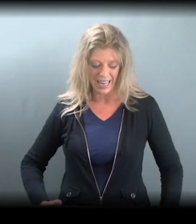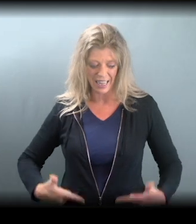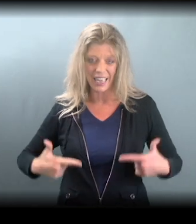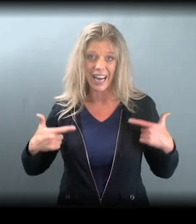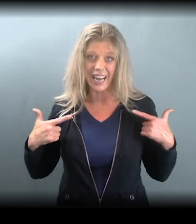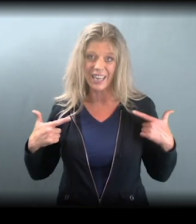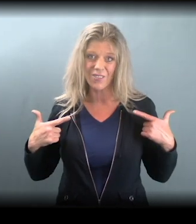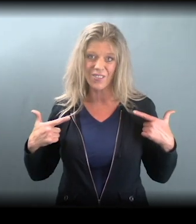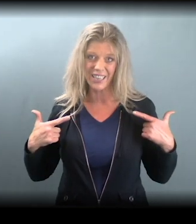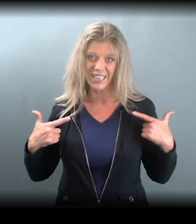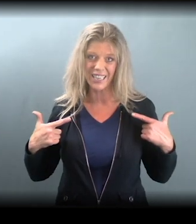life